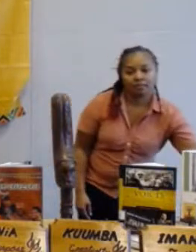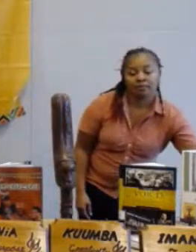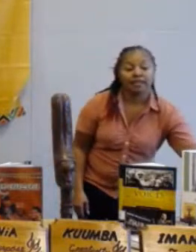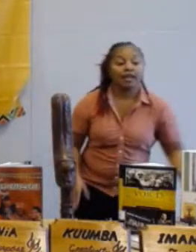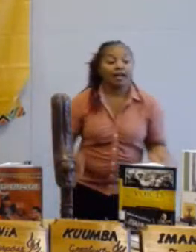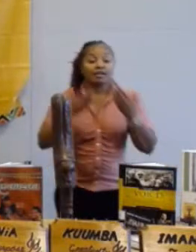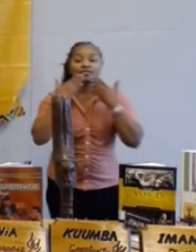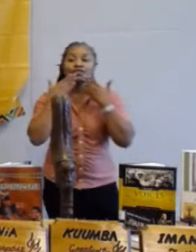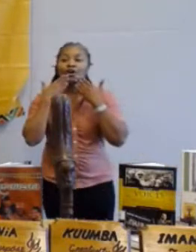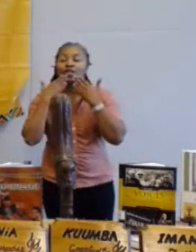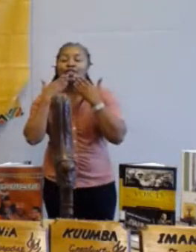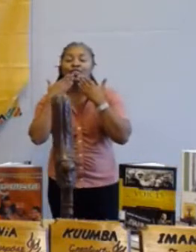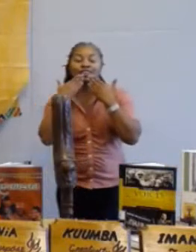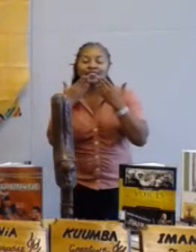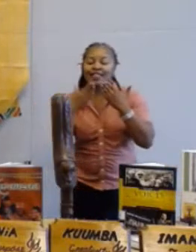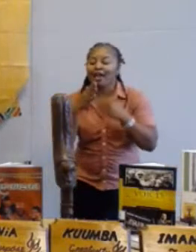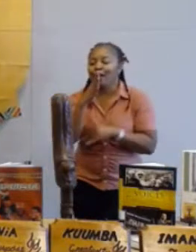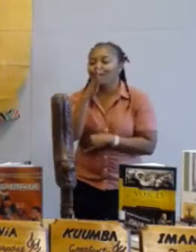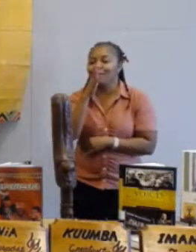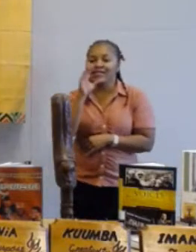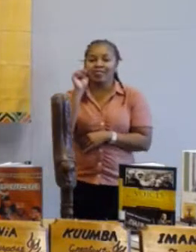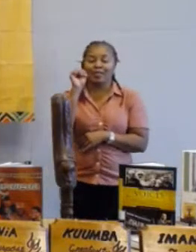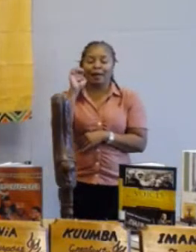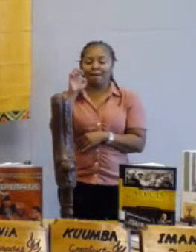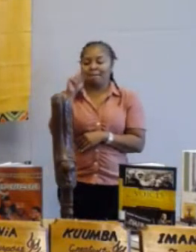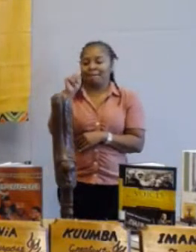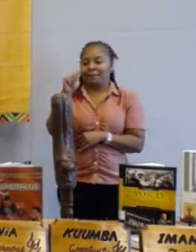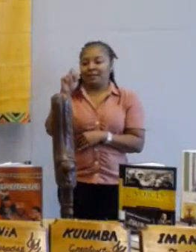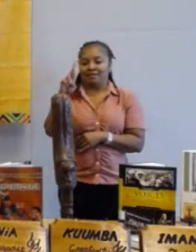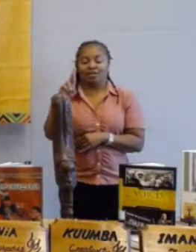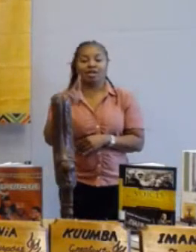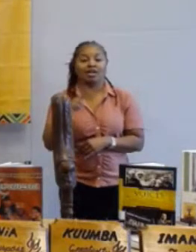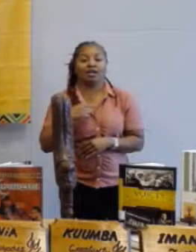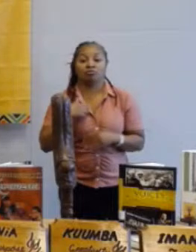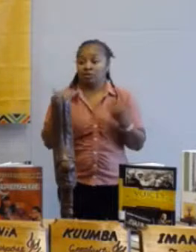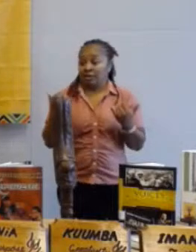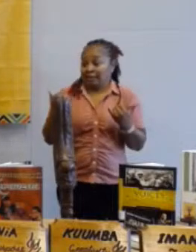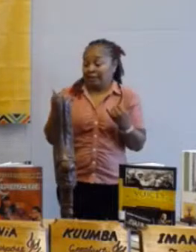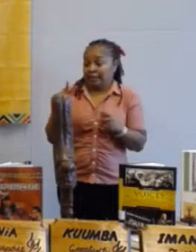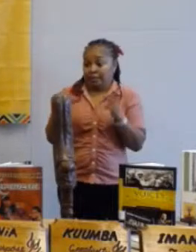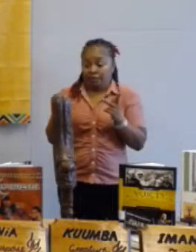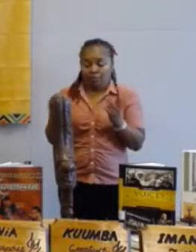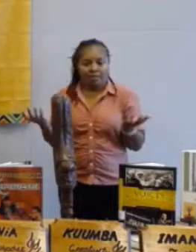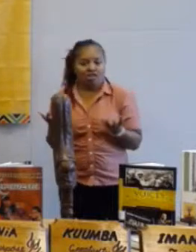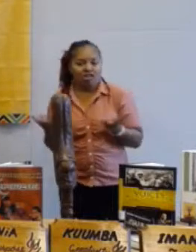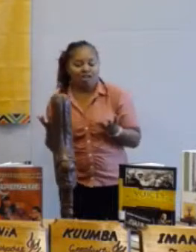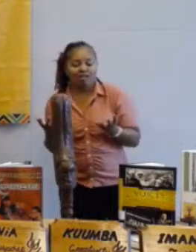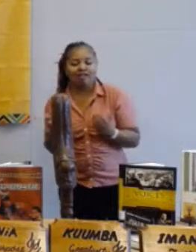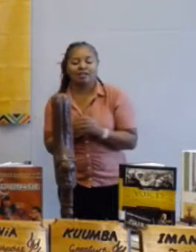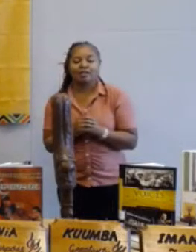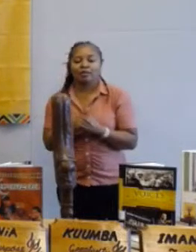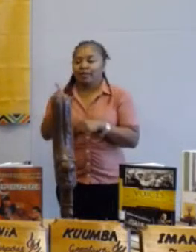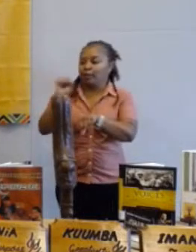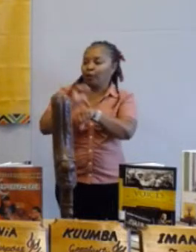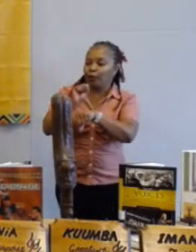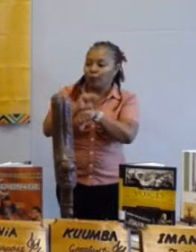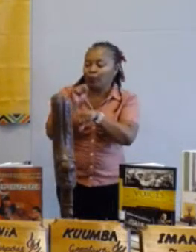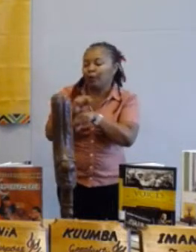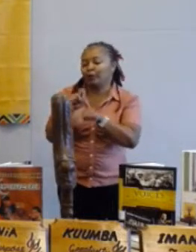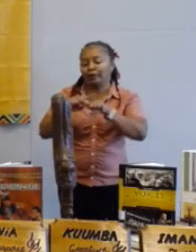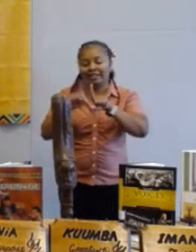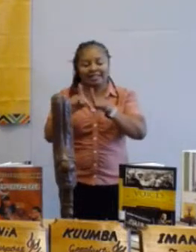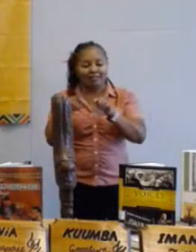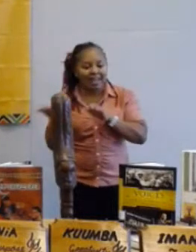So thank you, Mother Minta. And at this time, the people who are with us will be working with the